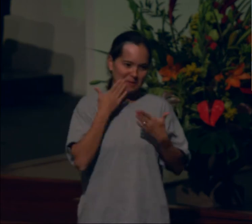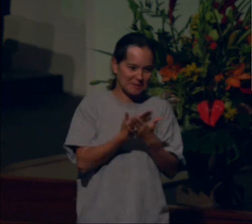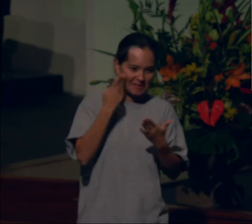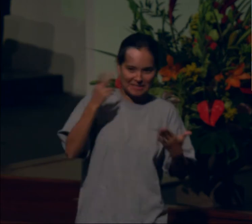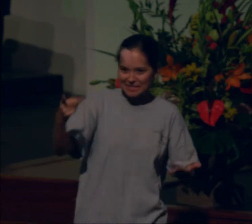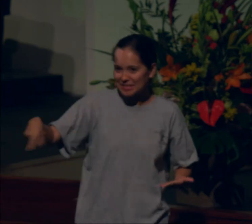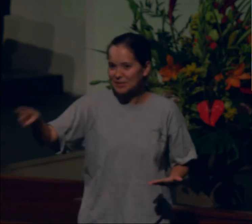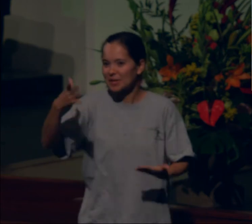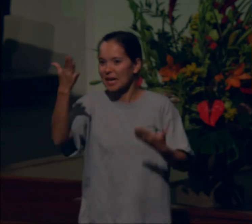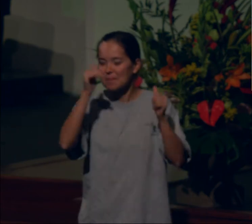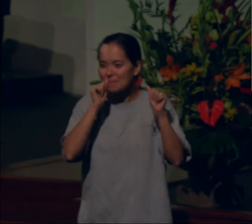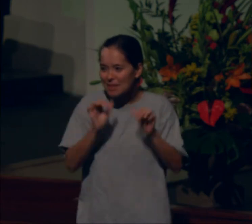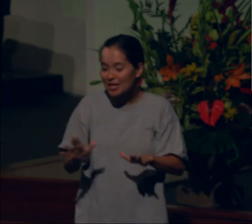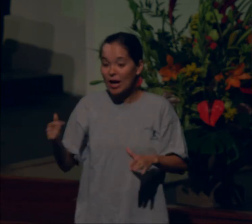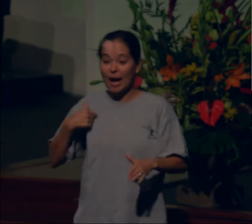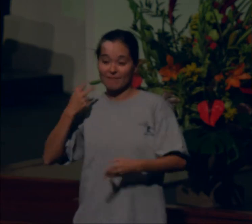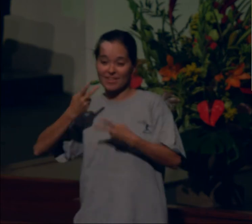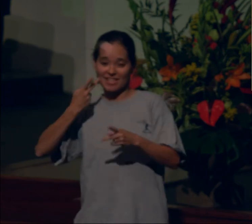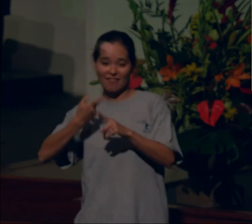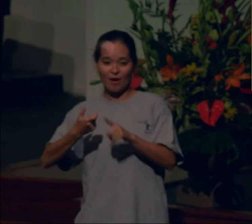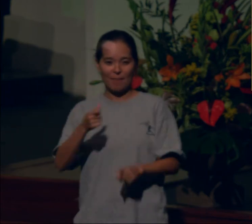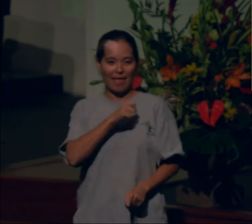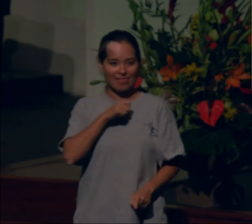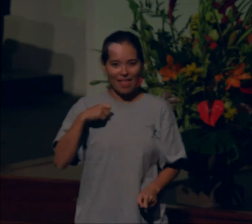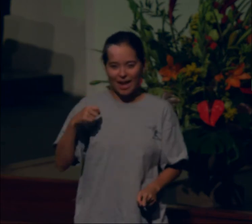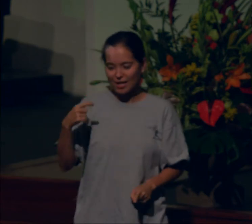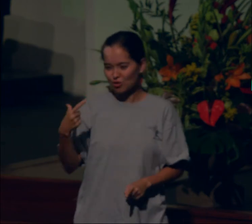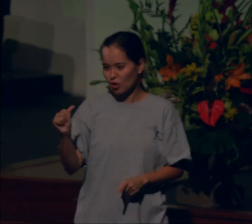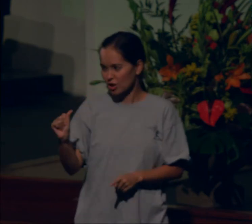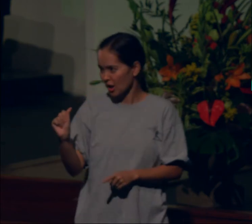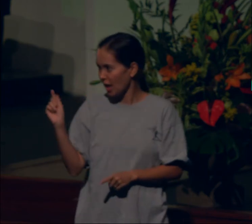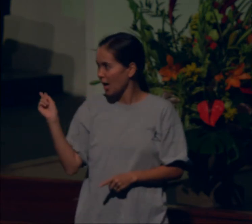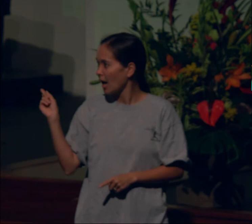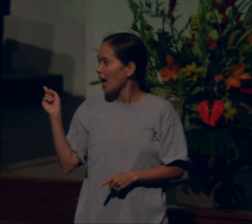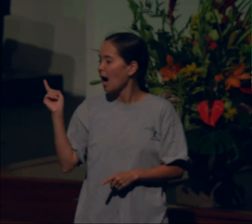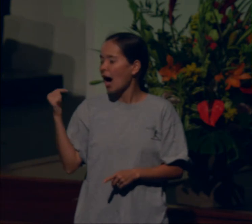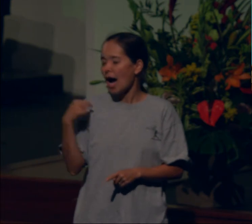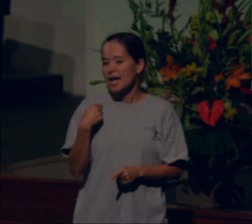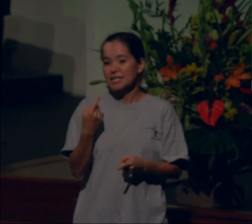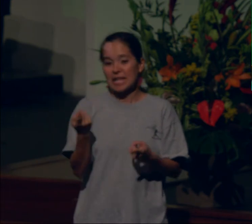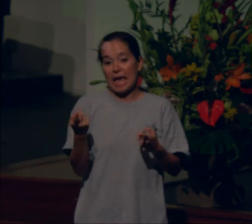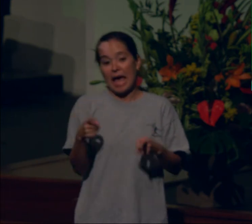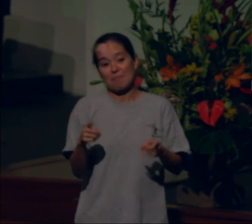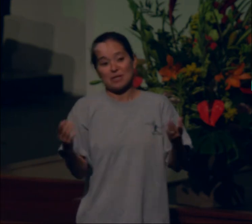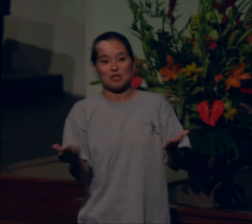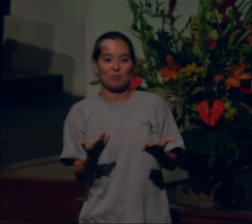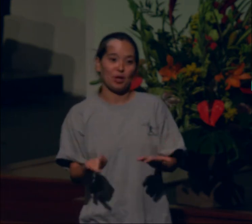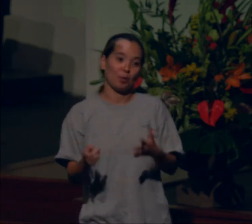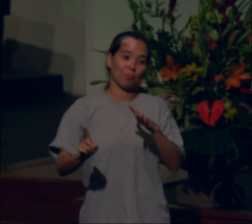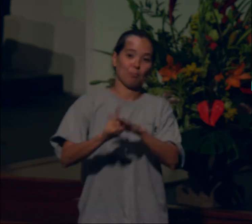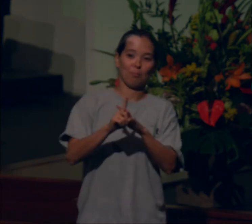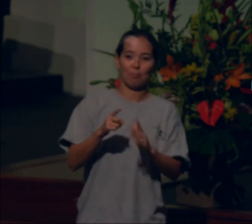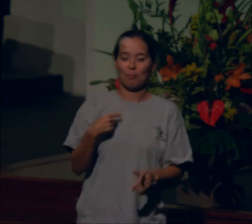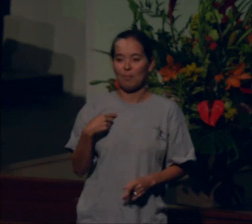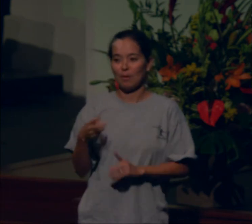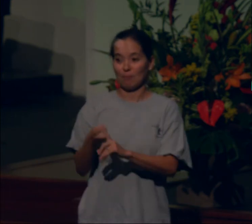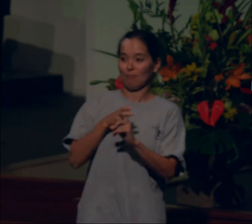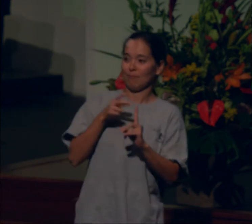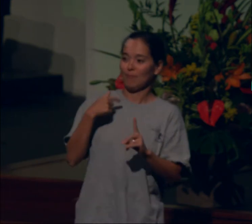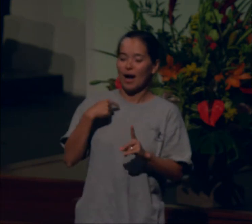of you. God bless you. I'm visiting from Atlanta, Georgia, and just happy to be in the house of the Lord. I started coming here